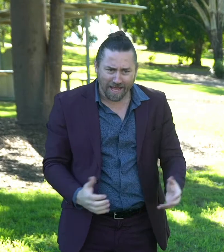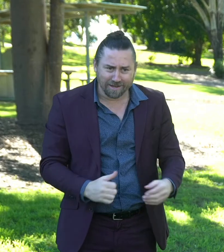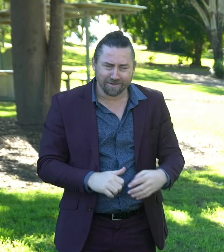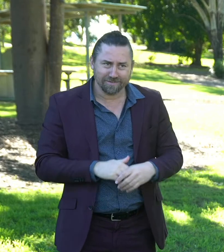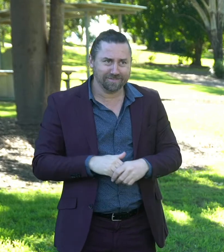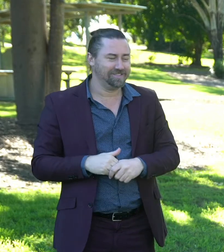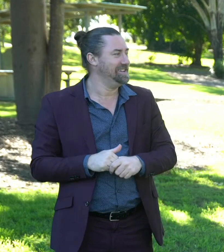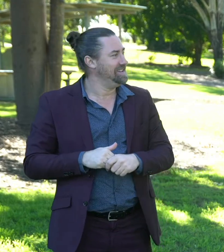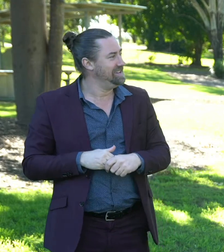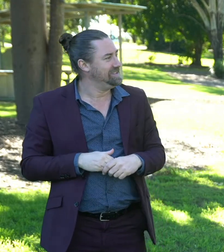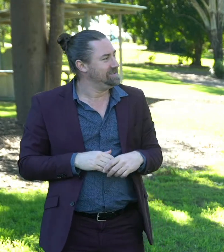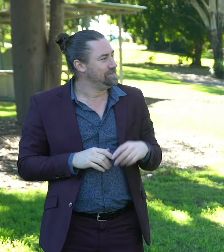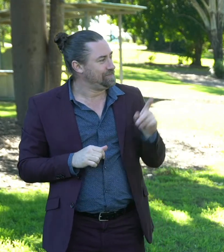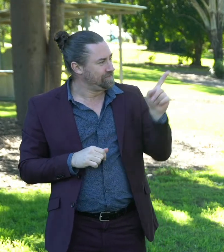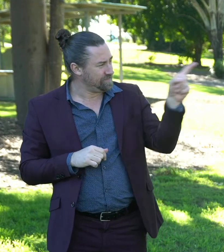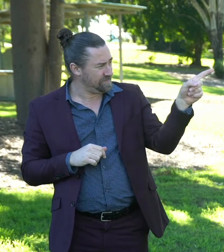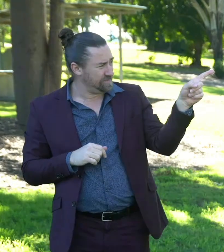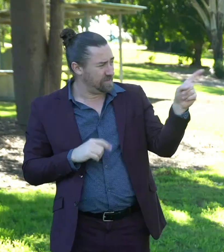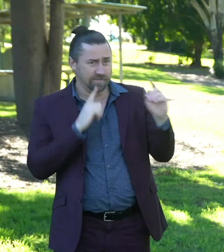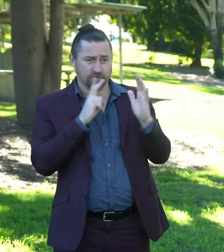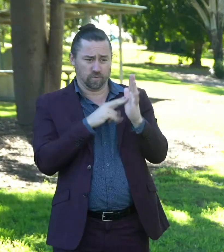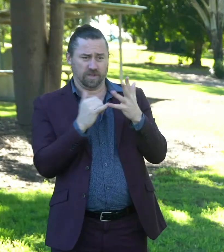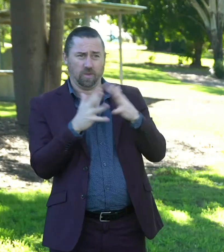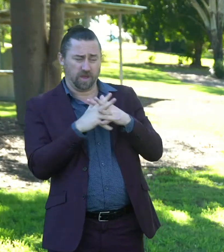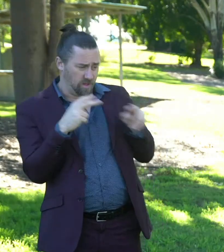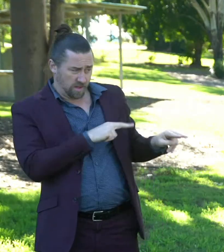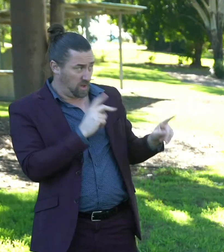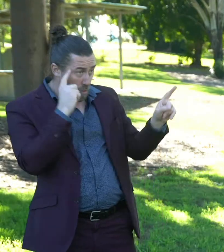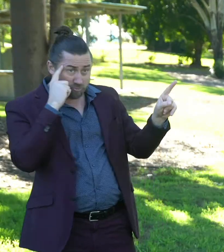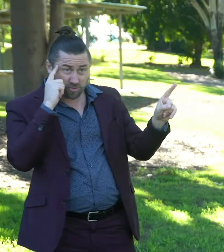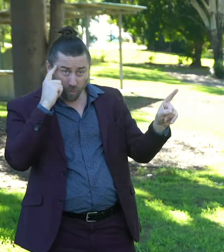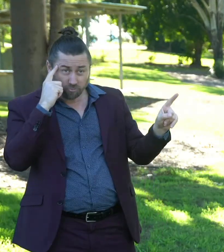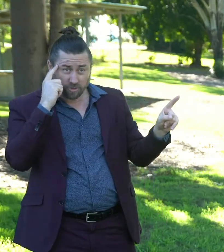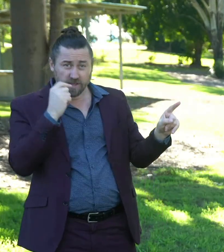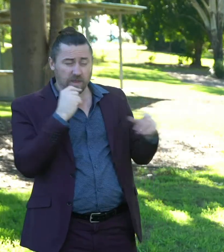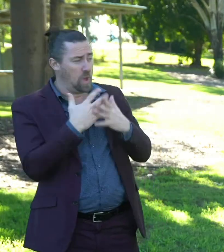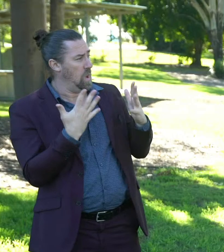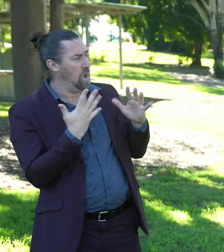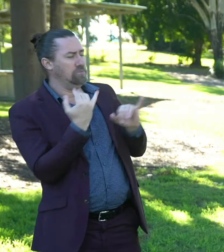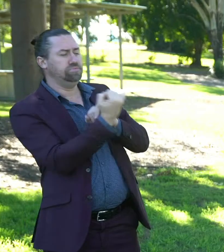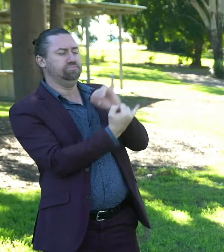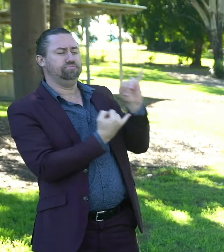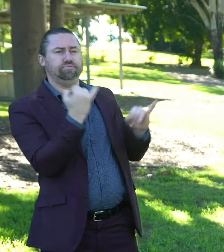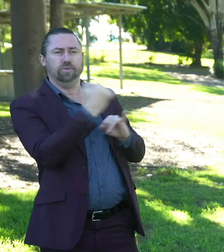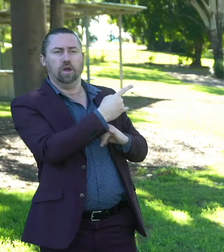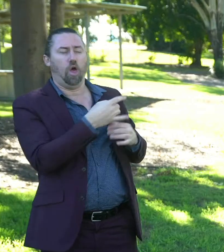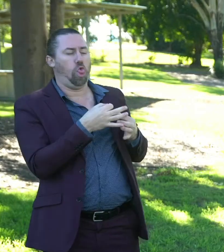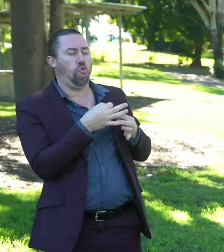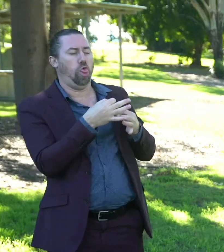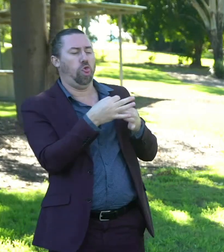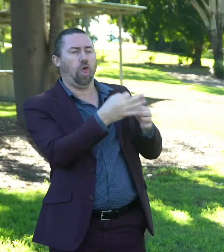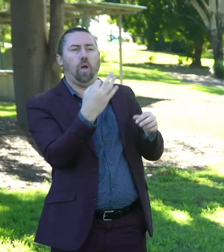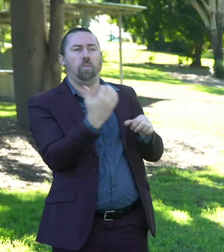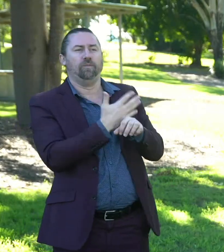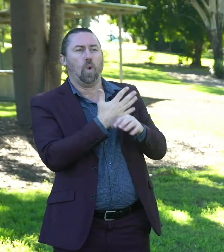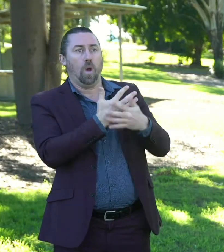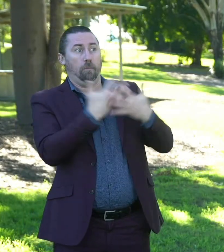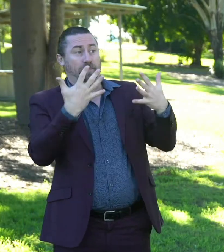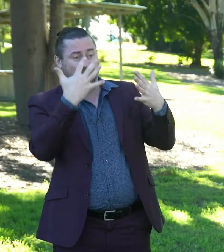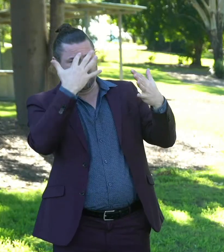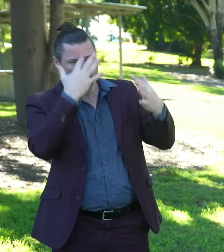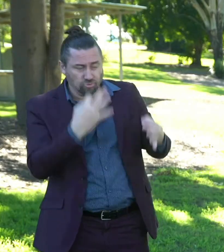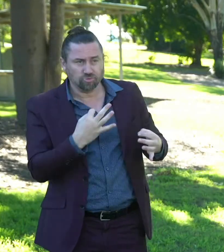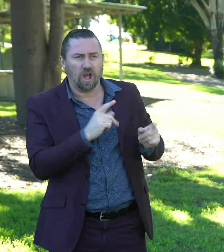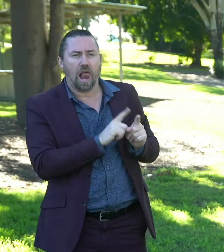concerned you are looking at New South Wales? Yep. There's been a bit of criticism that perhaps they waited a bit longer than they should have before they acted for